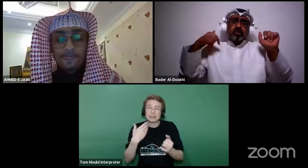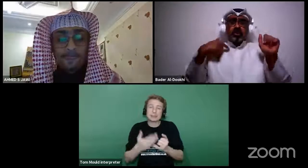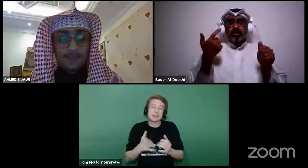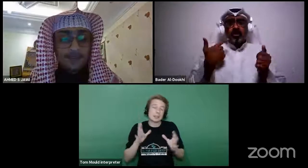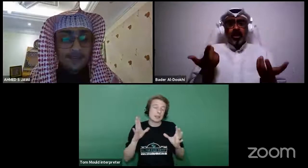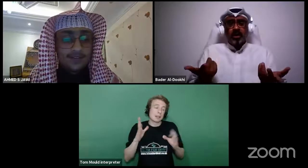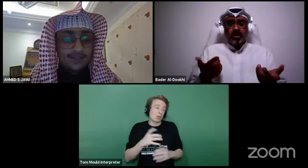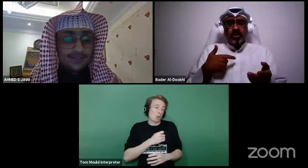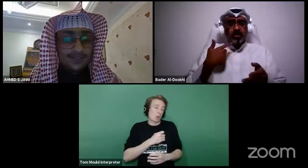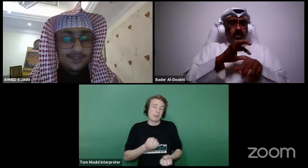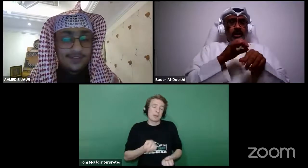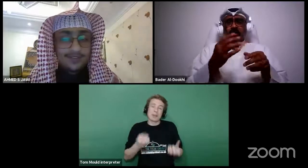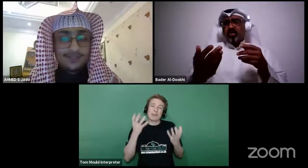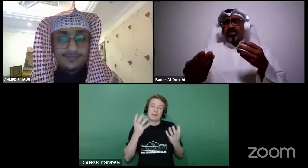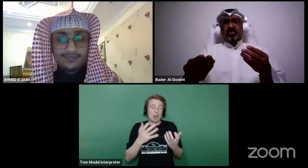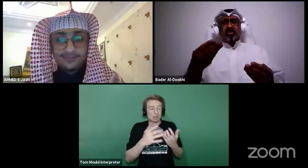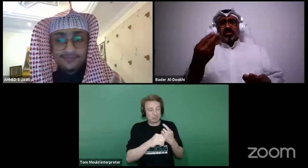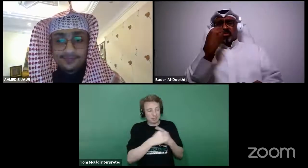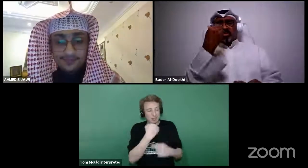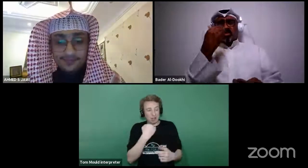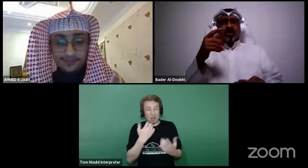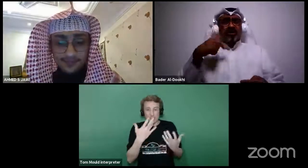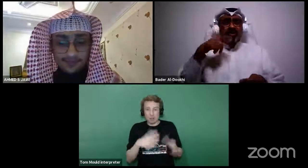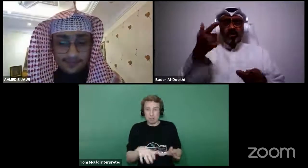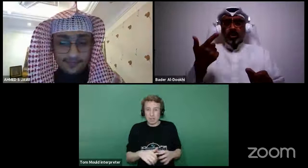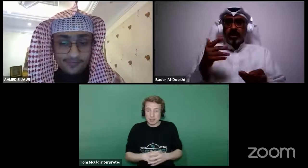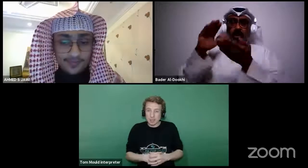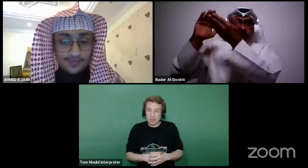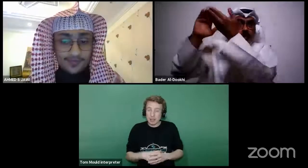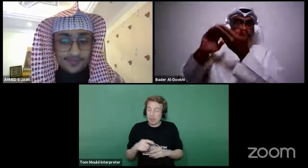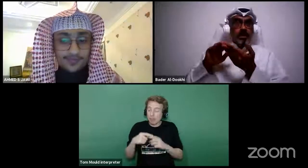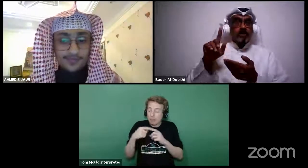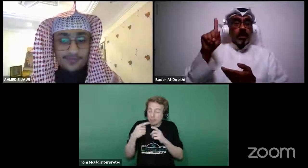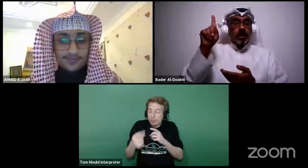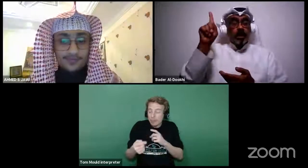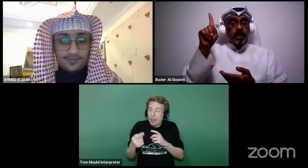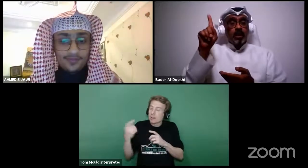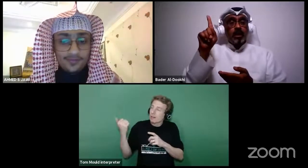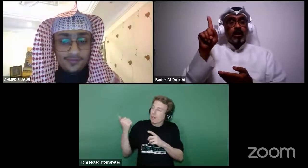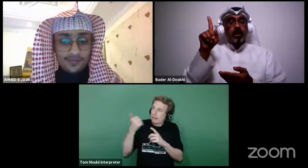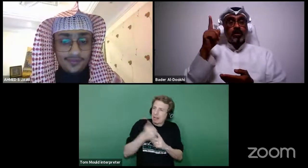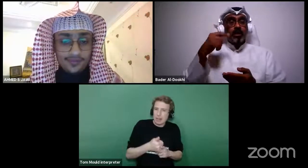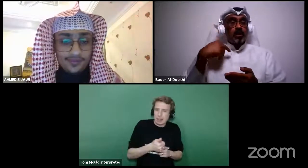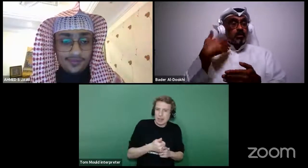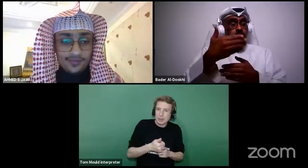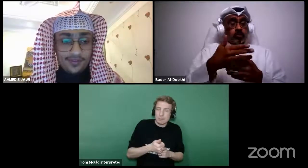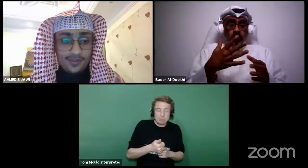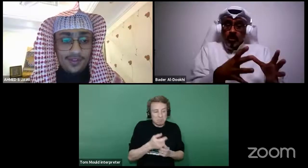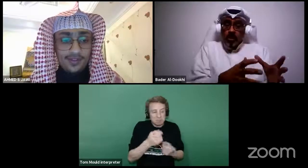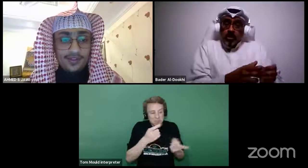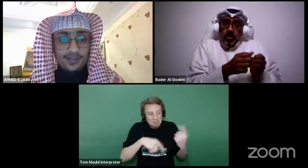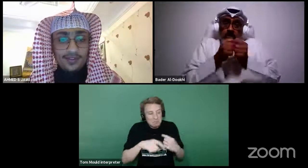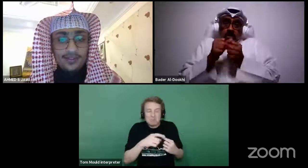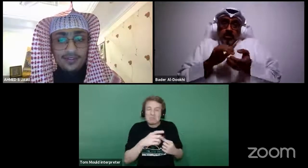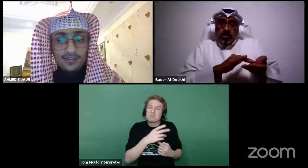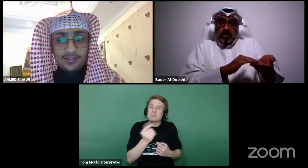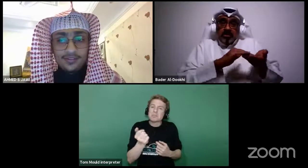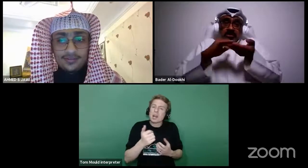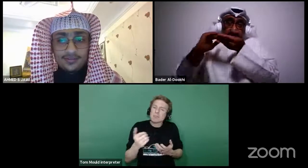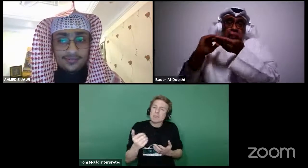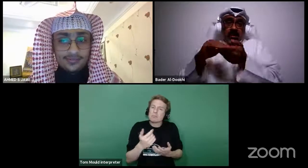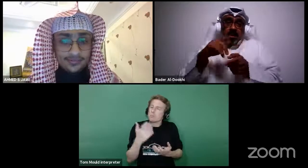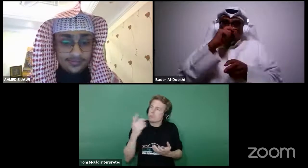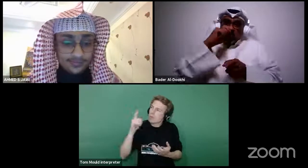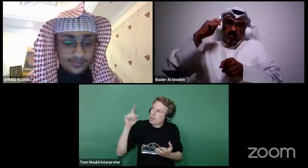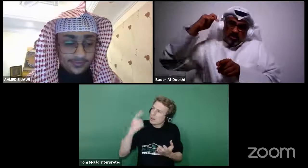their people, then came to them our help, and whomsoever we willed were rescued. And our punishment cannot